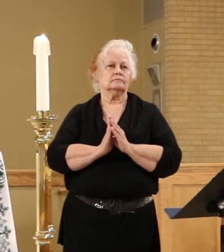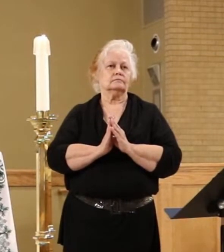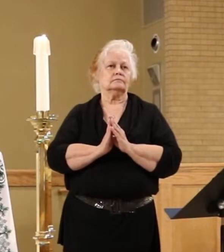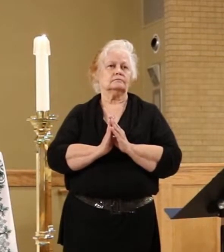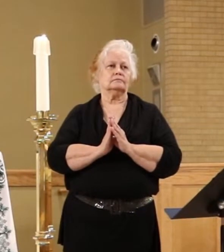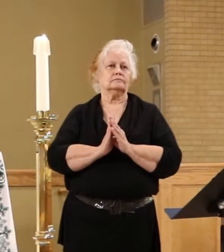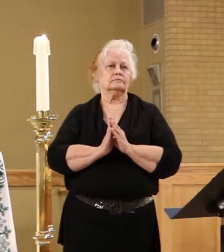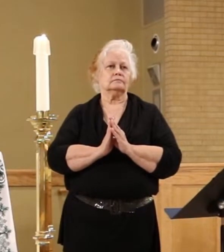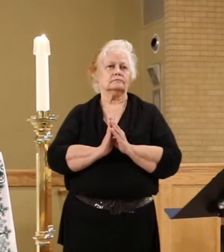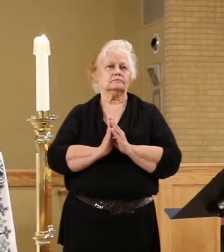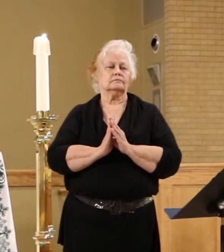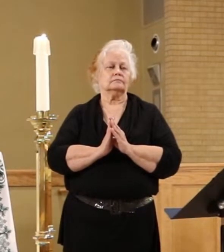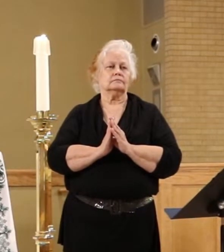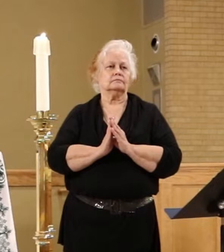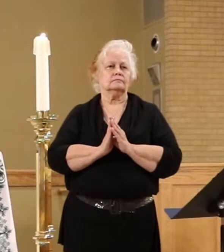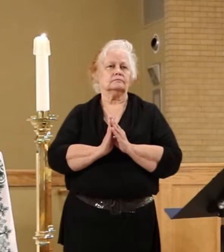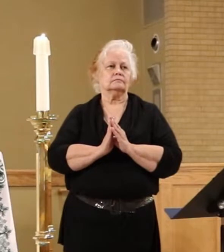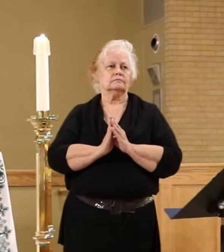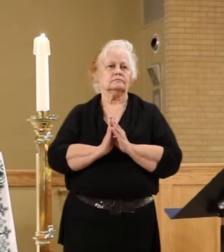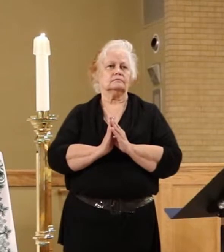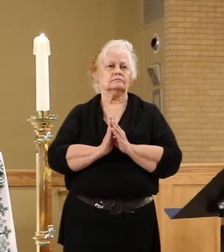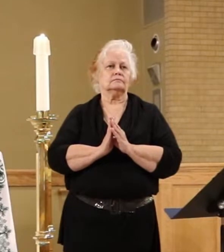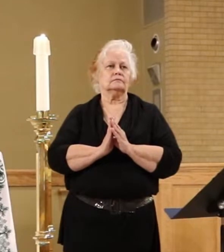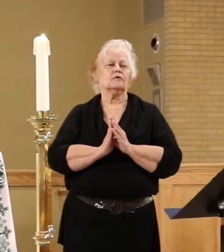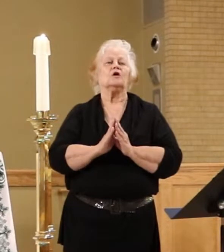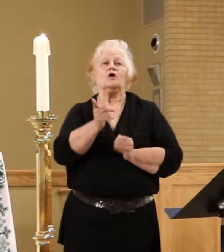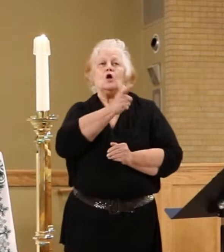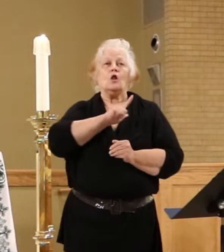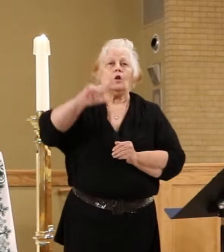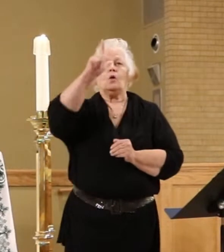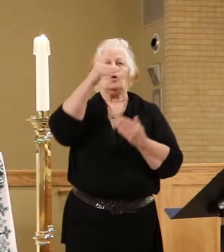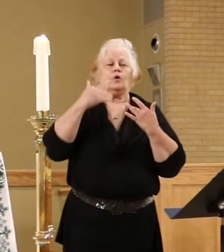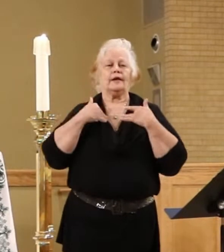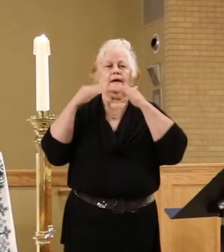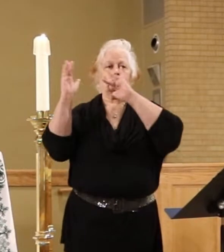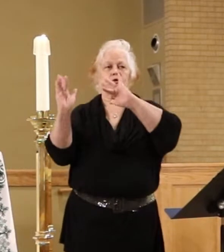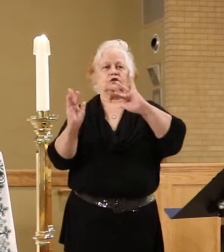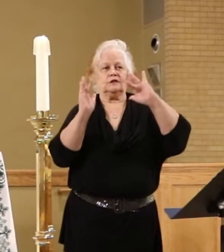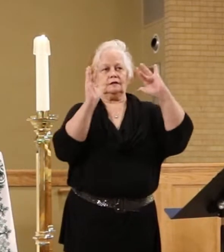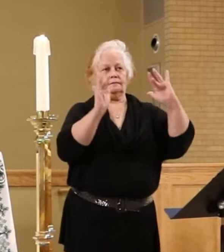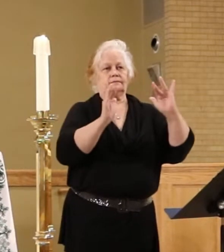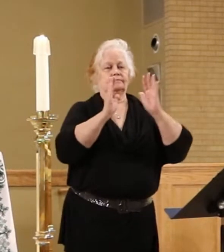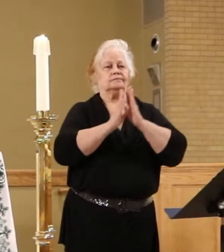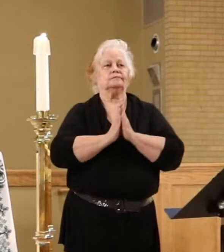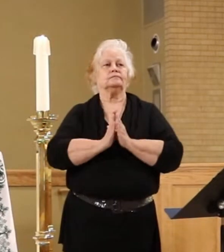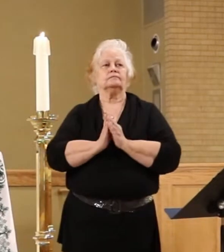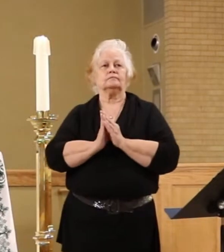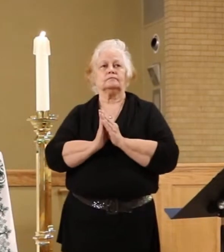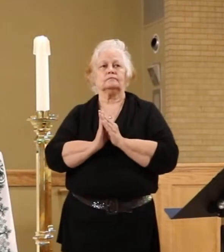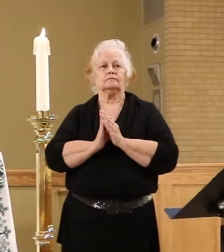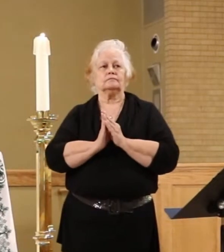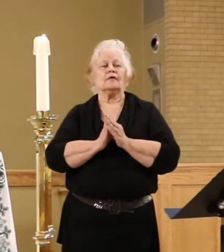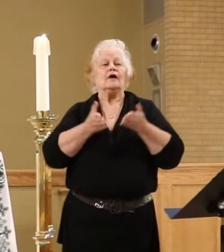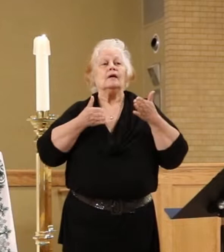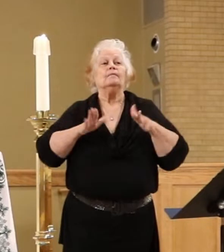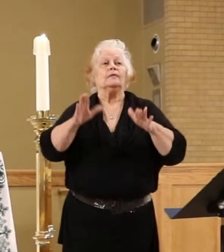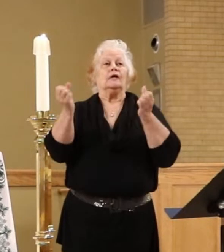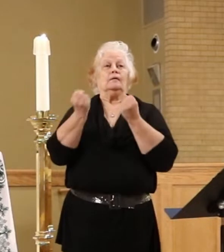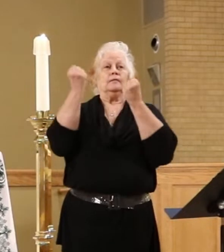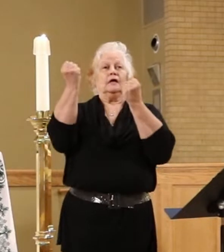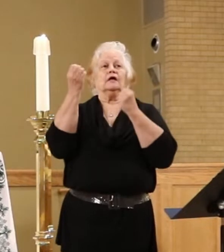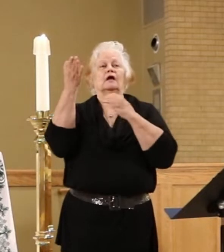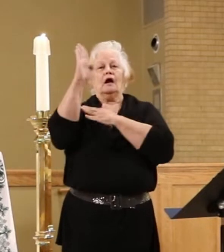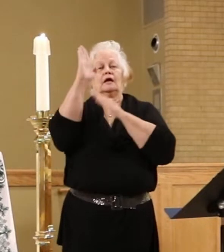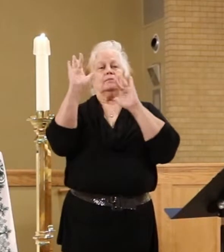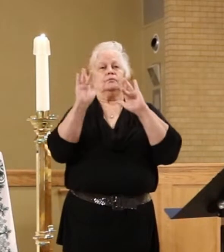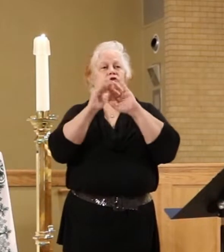to intercede for us. Lord, have mercy. Lord, have mercy. May Almighty God have